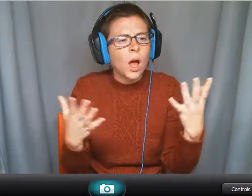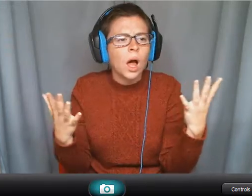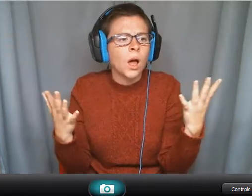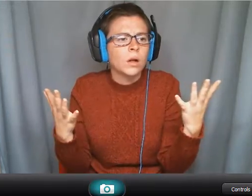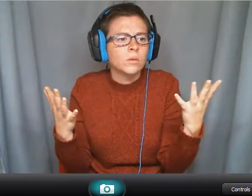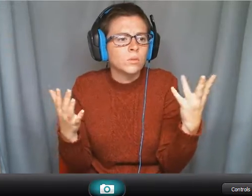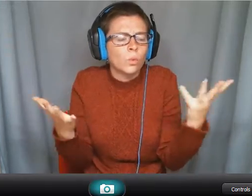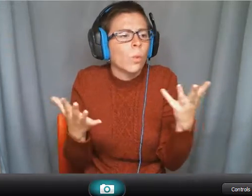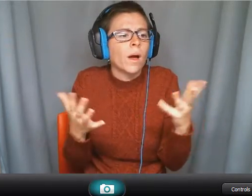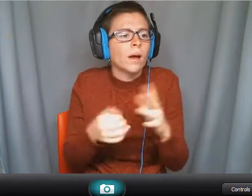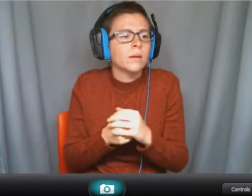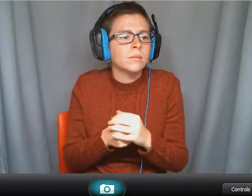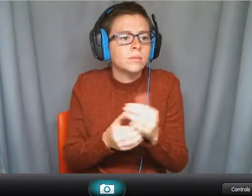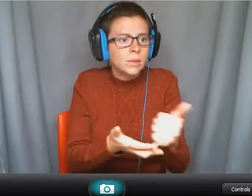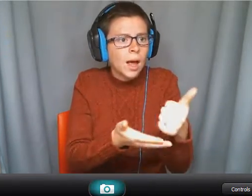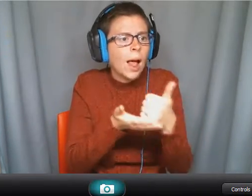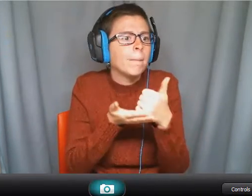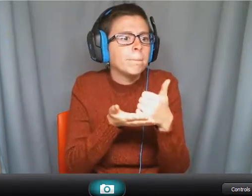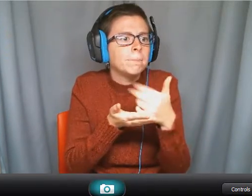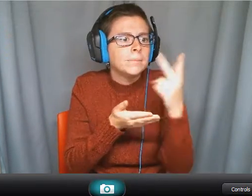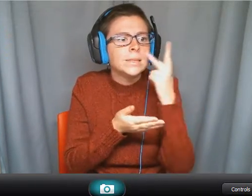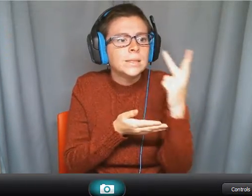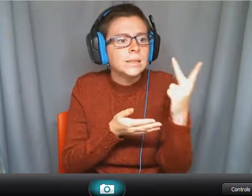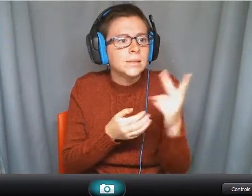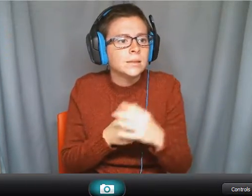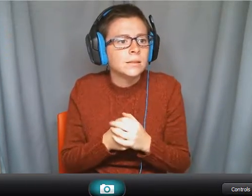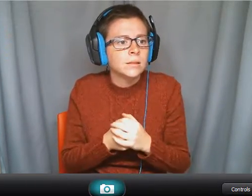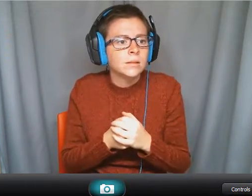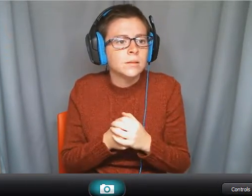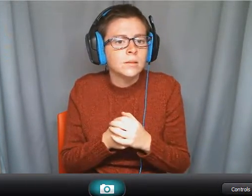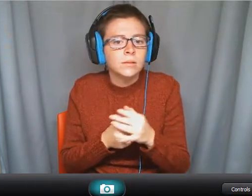Candles, flashlights, lanterns,